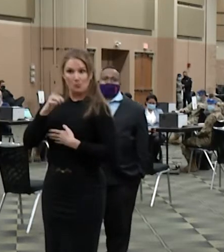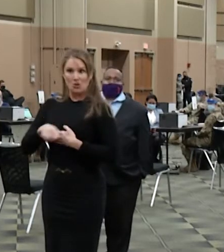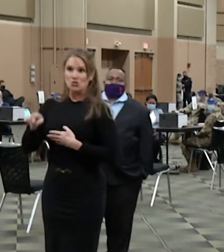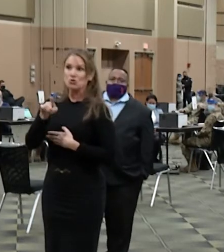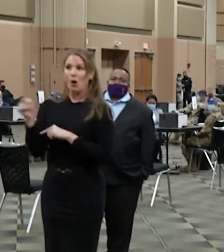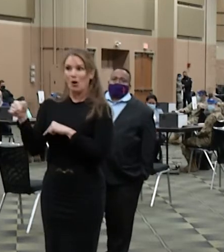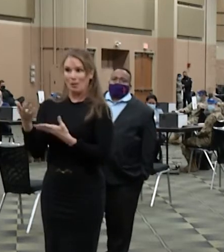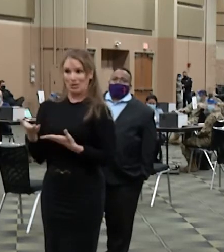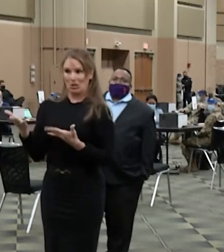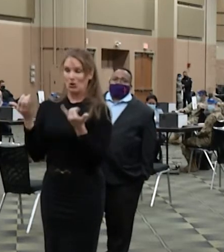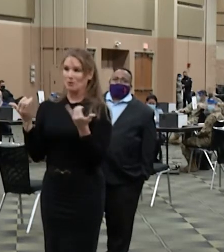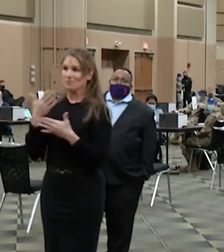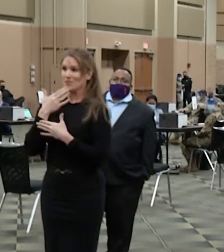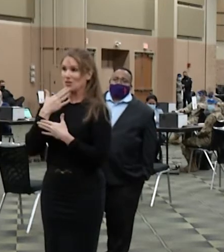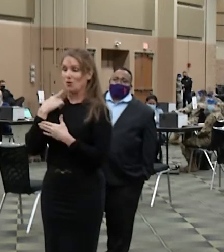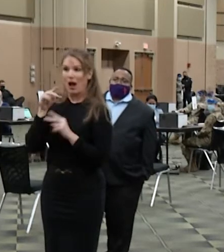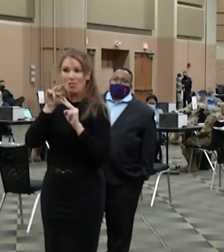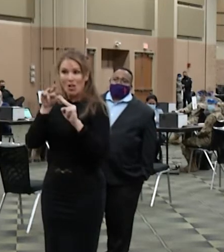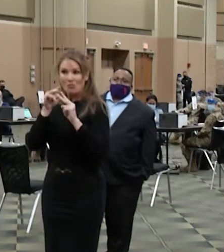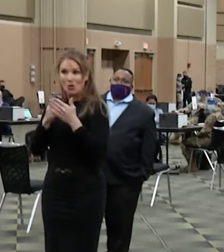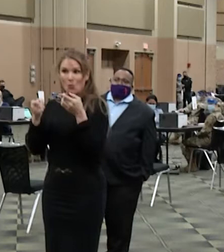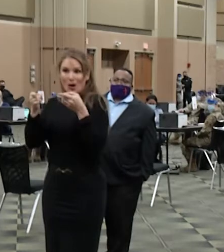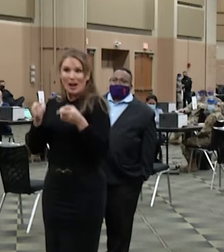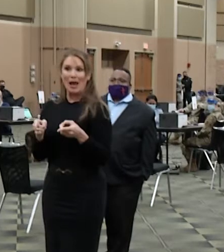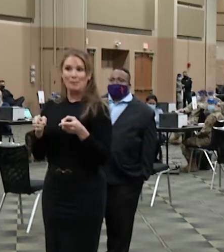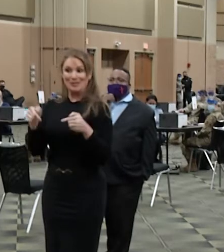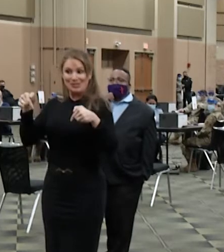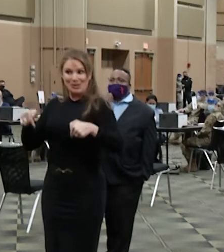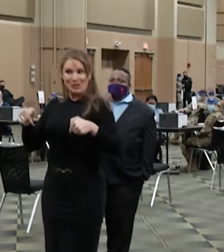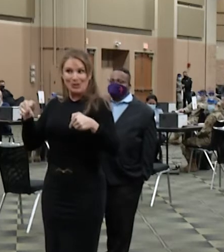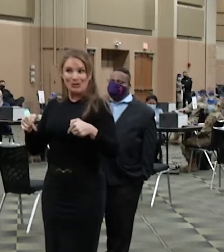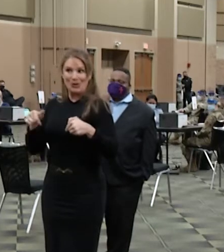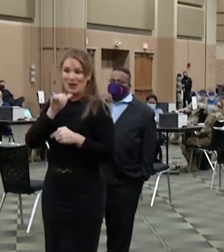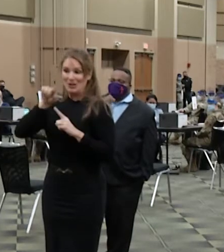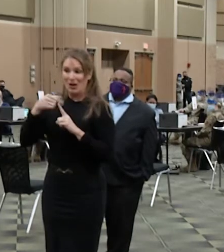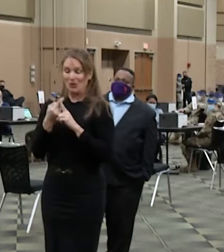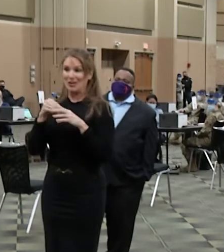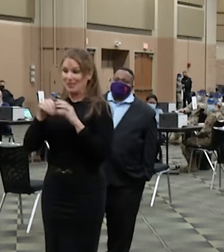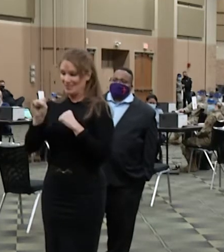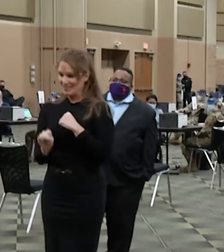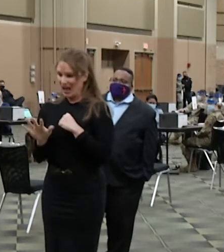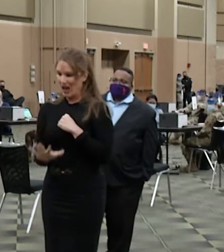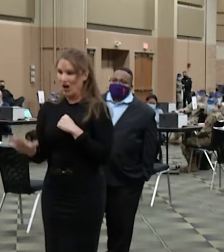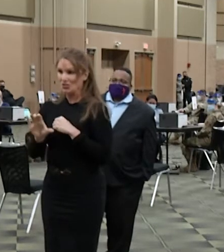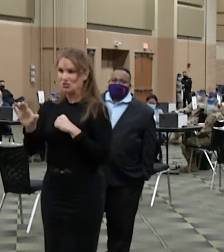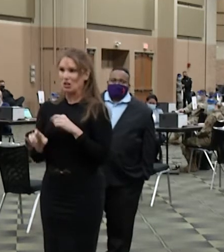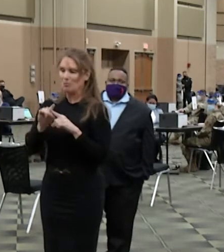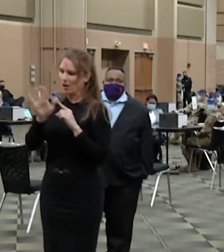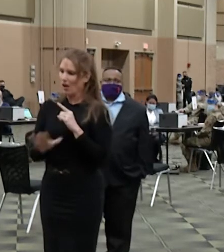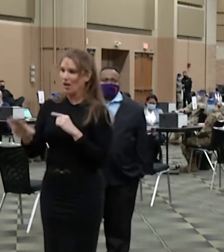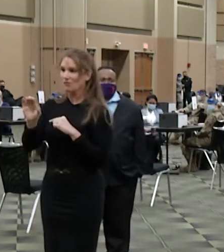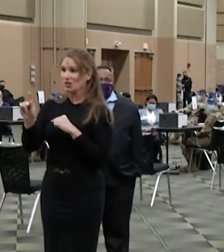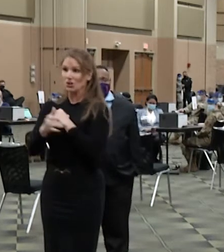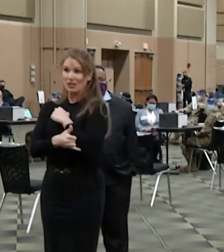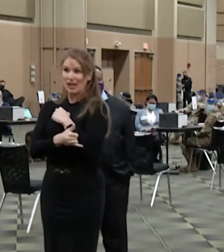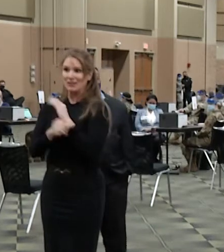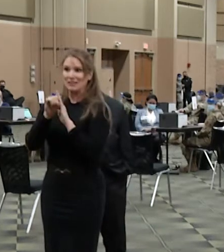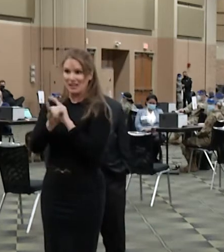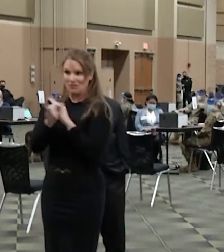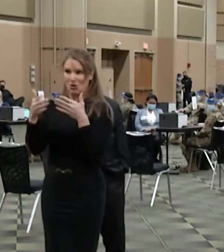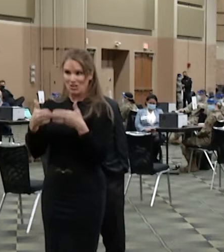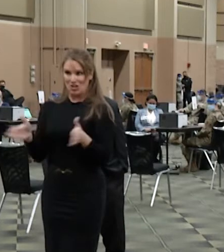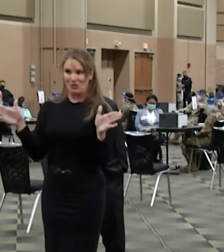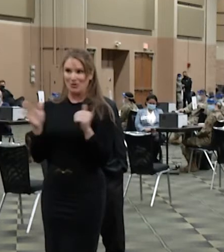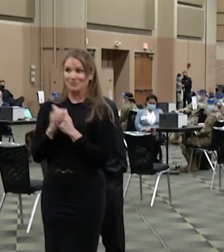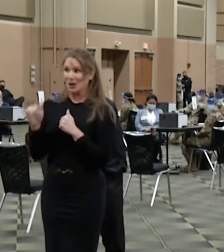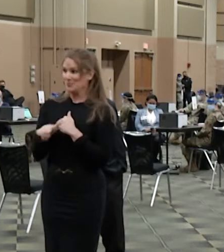all being here. I look forward to what happens out here, not only just in the Southland, but across Cook County and the state of Illinois. And